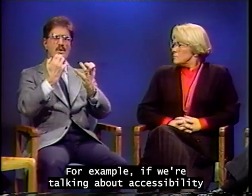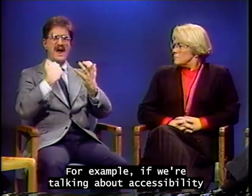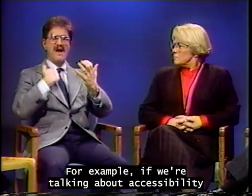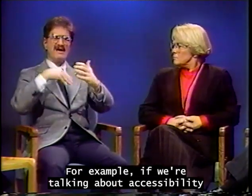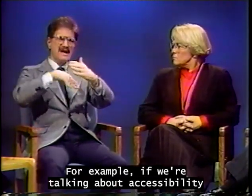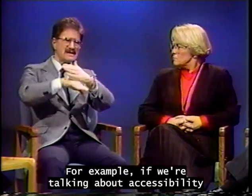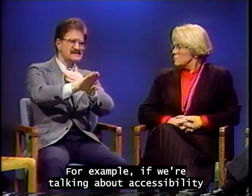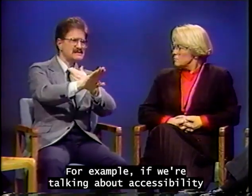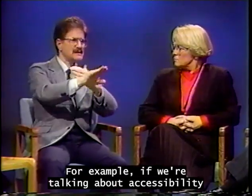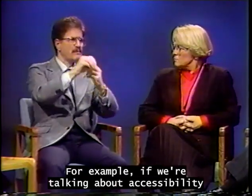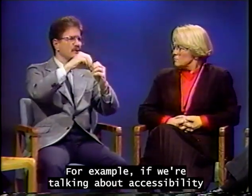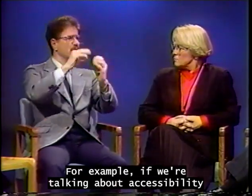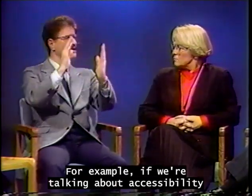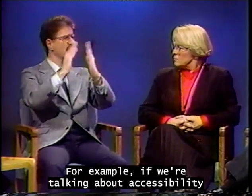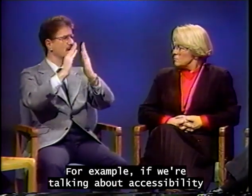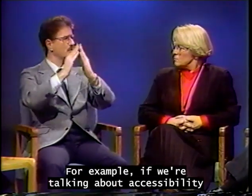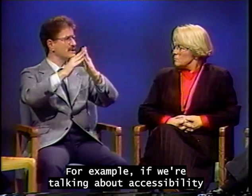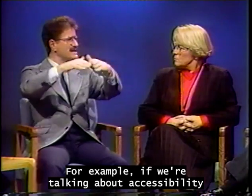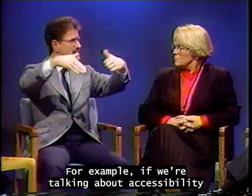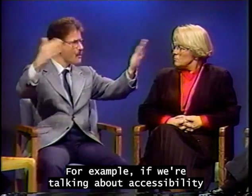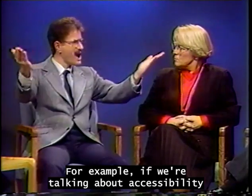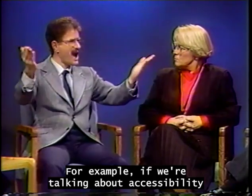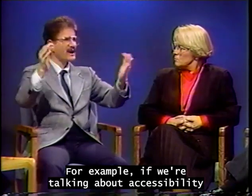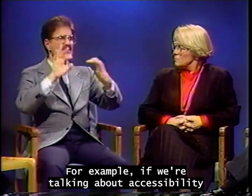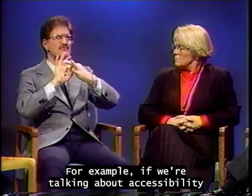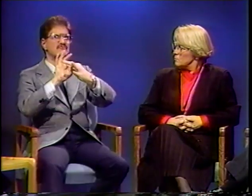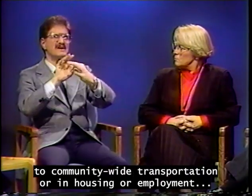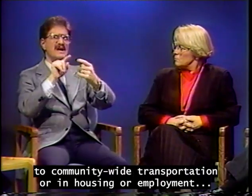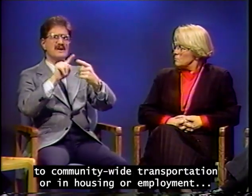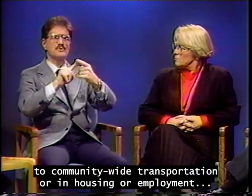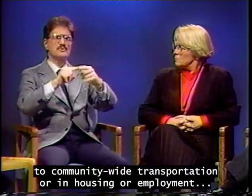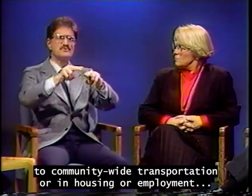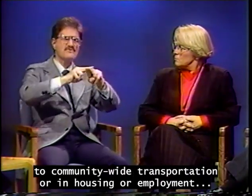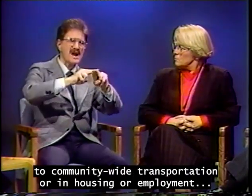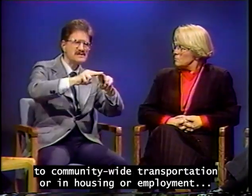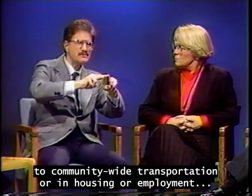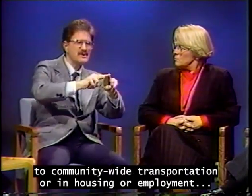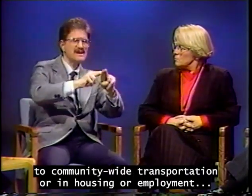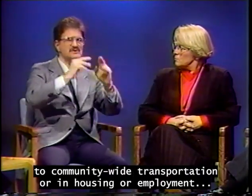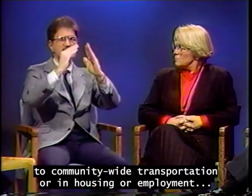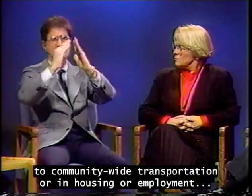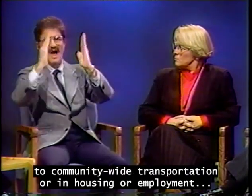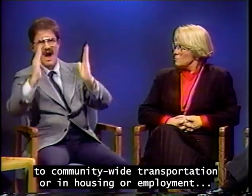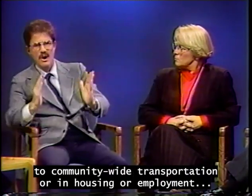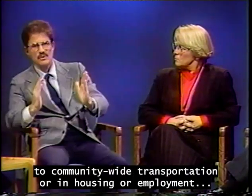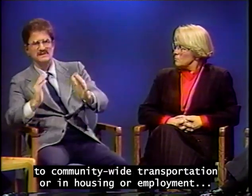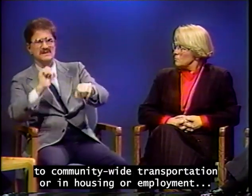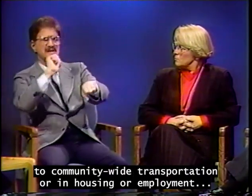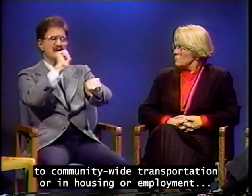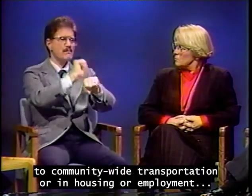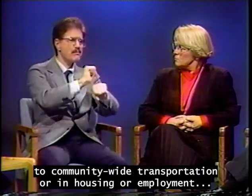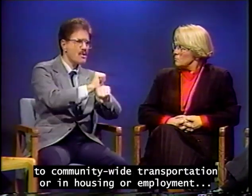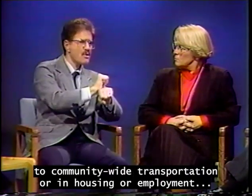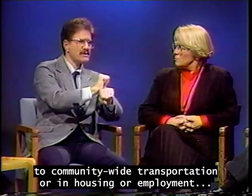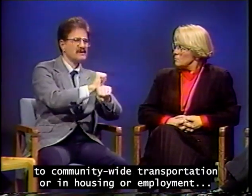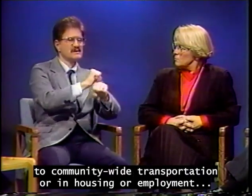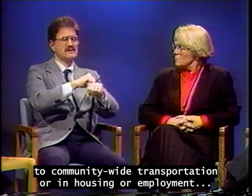For example, if we're talking about accessibility to community-wide transportation or in housing or